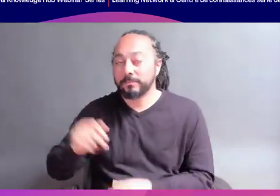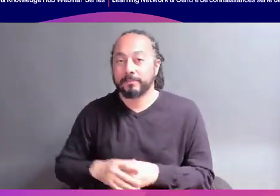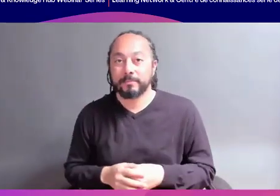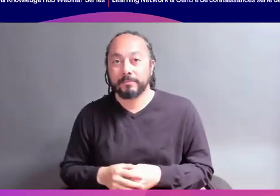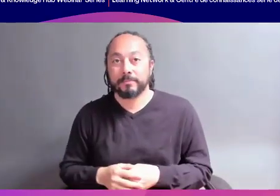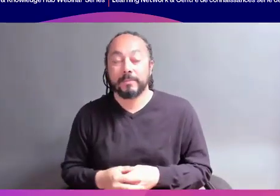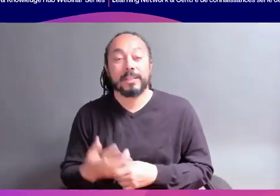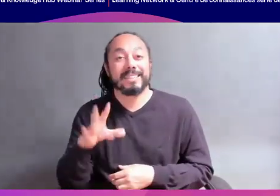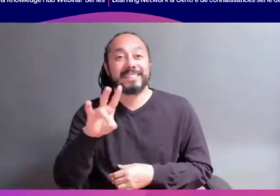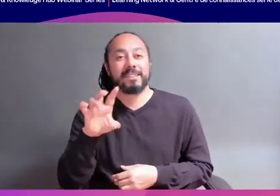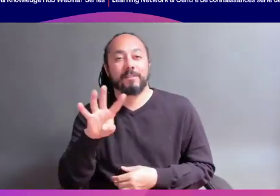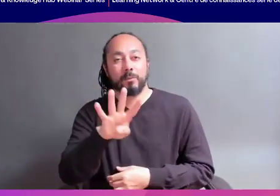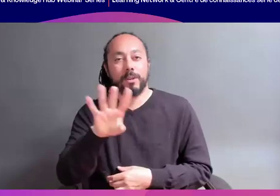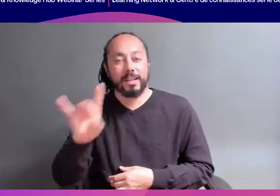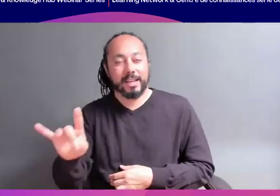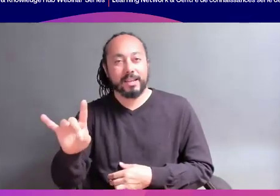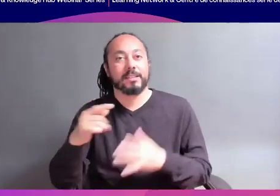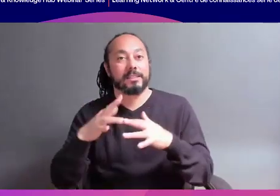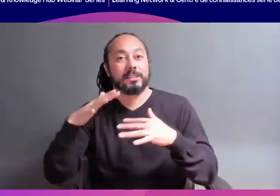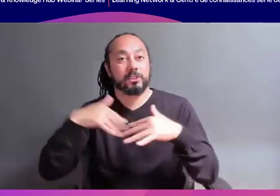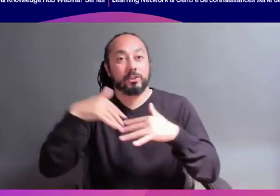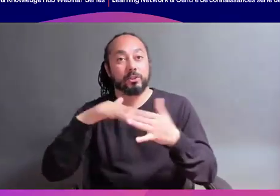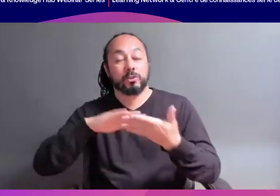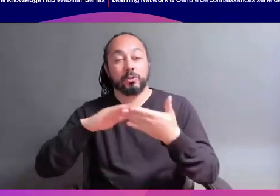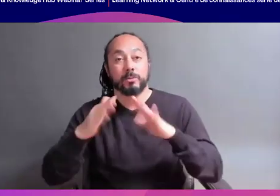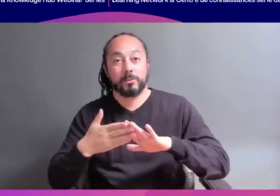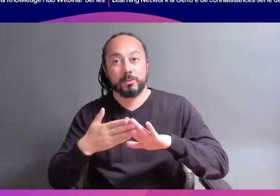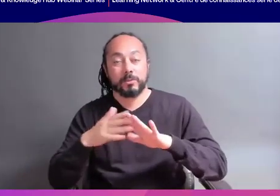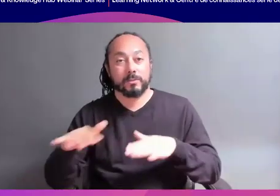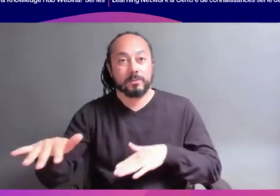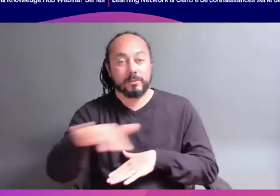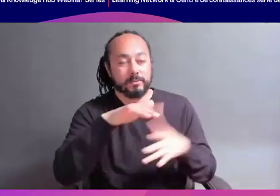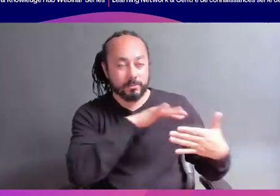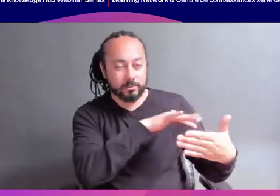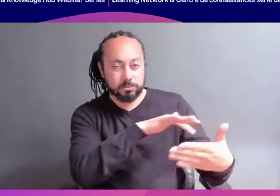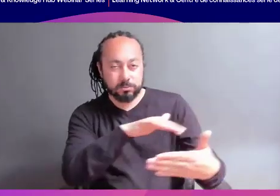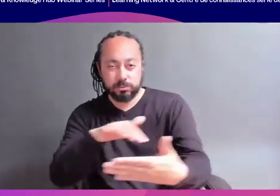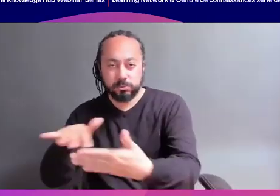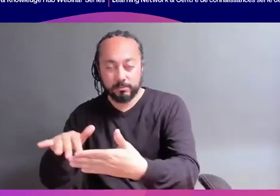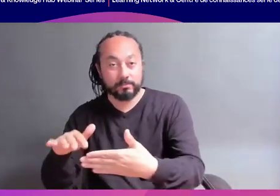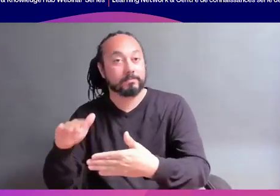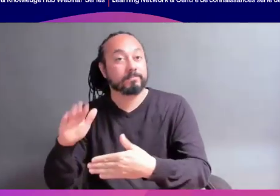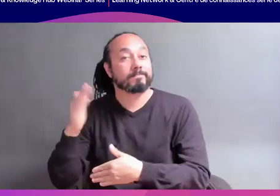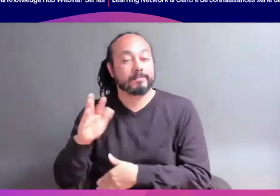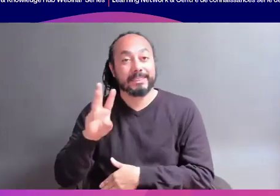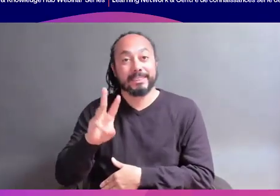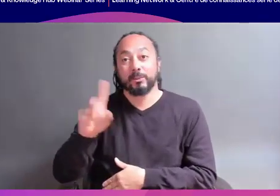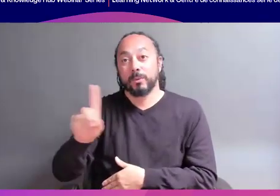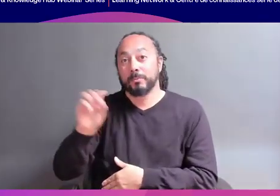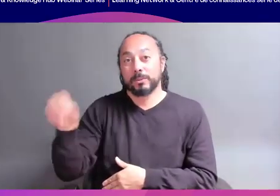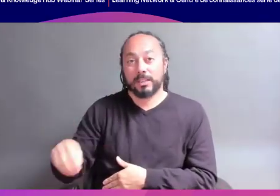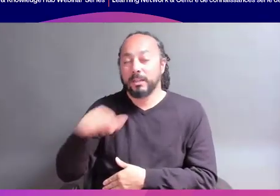748 First Nations communities studied in this Closing the Infrastructure report, 61% did not have